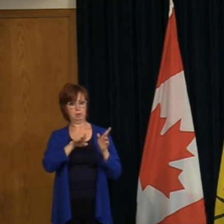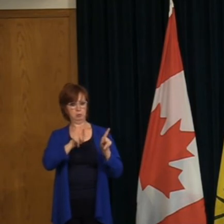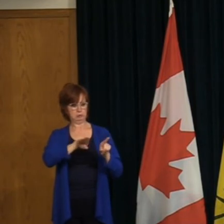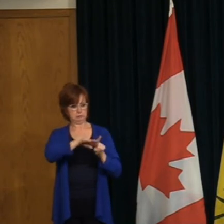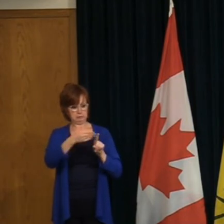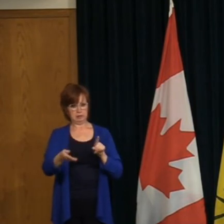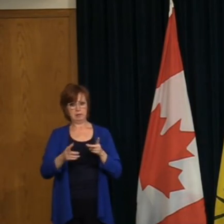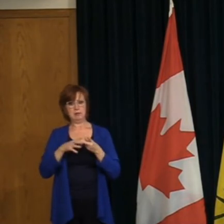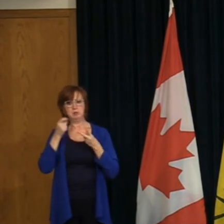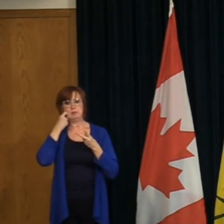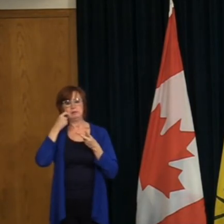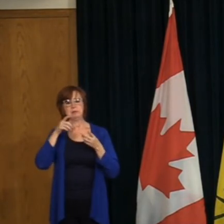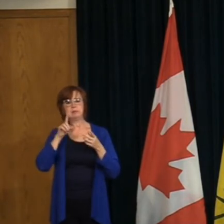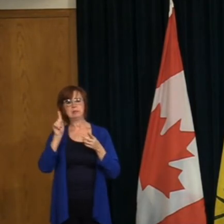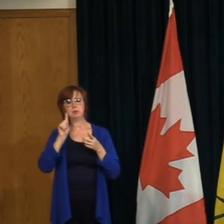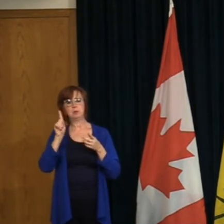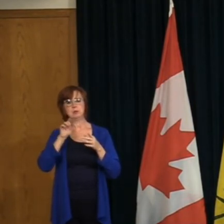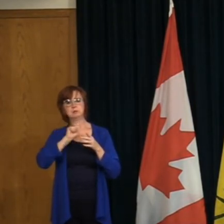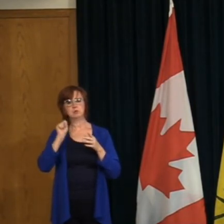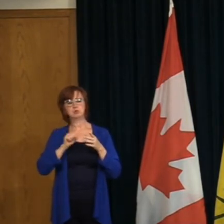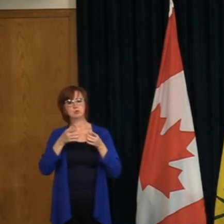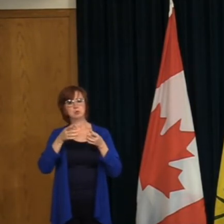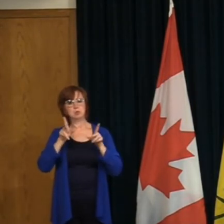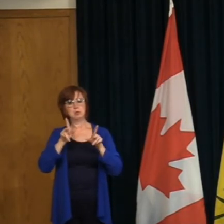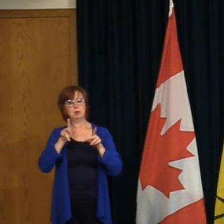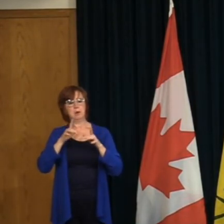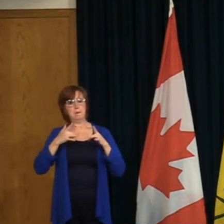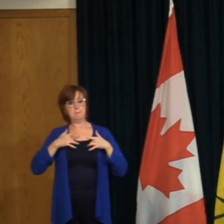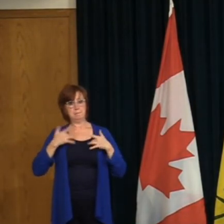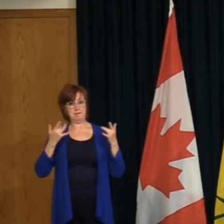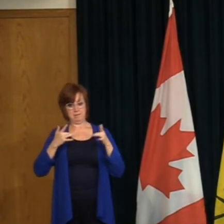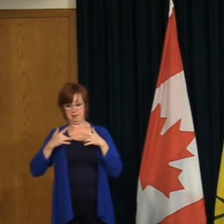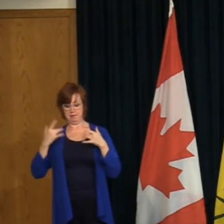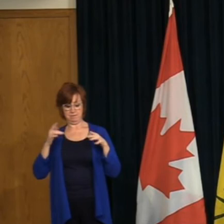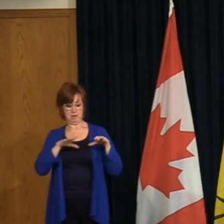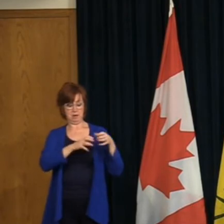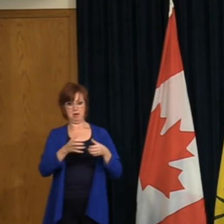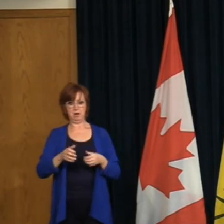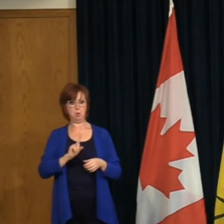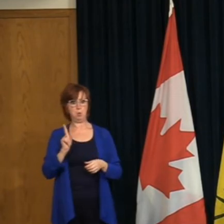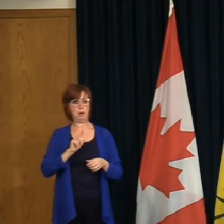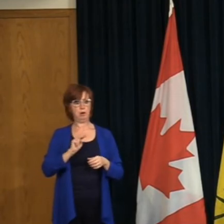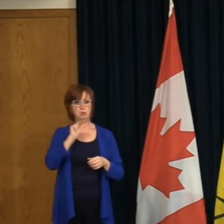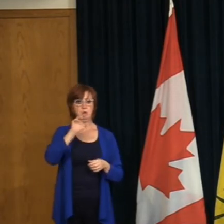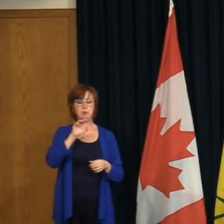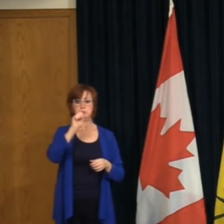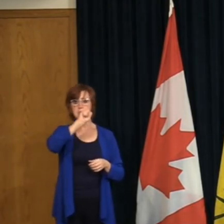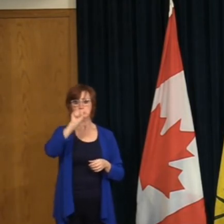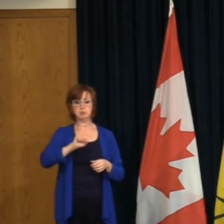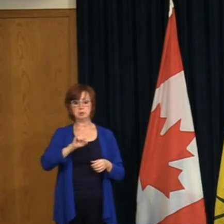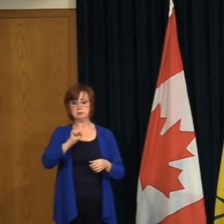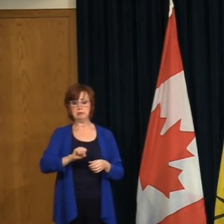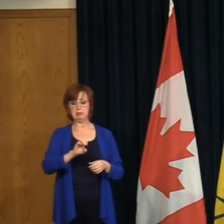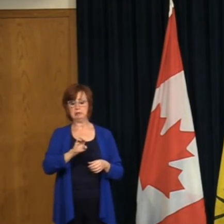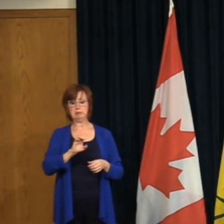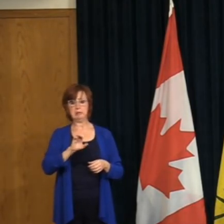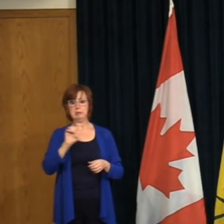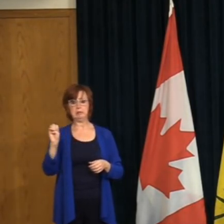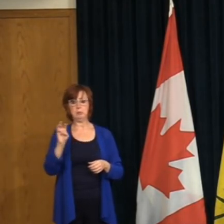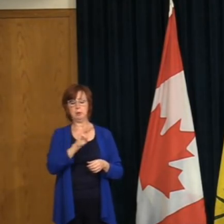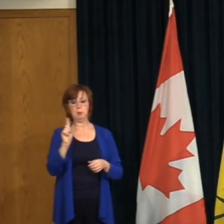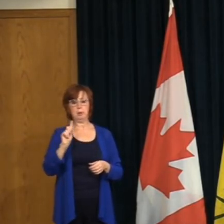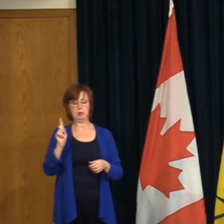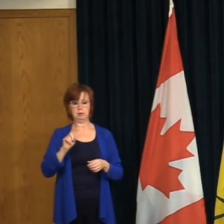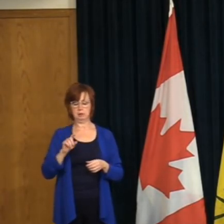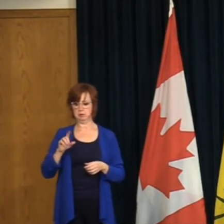in Saskatoon? So a couple of things. One is that for deaths, we have said in the past